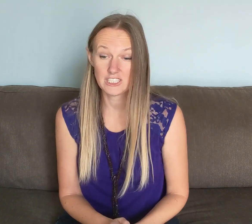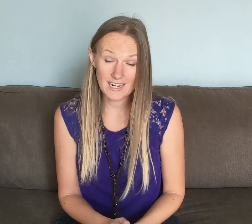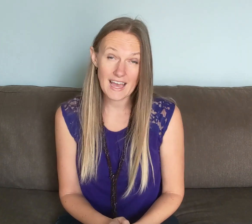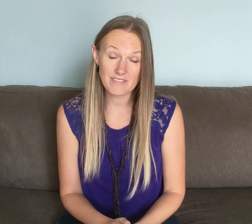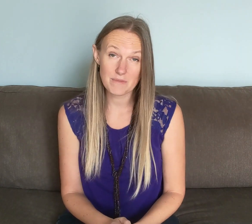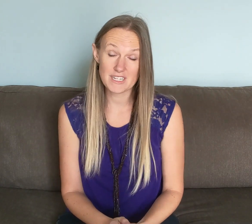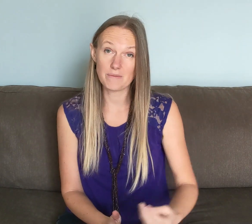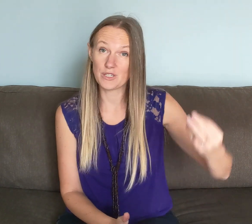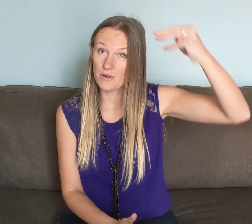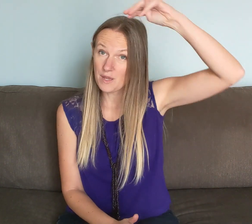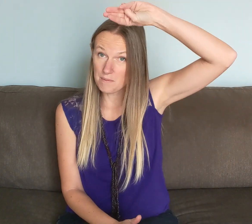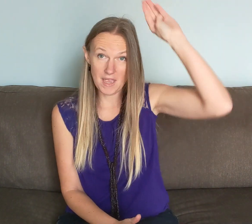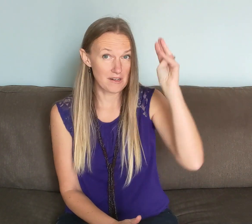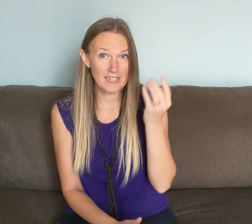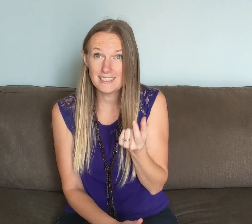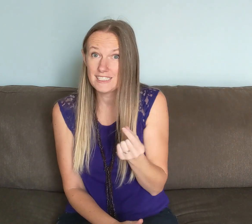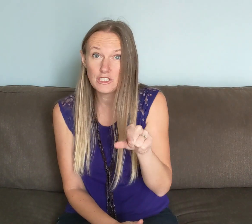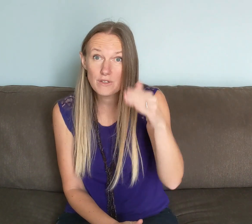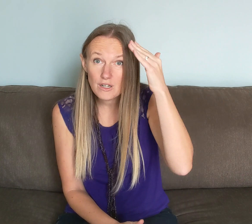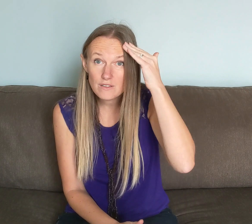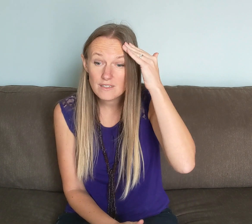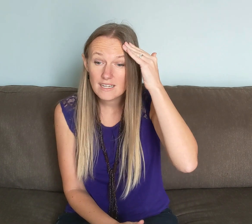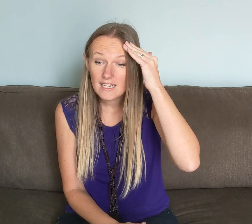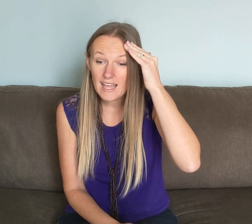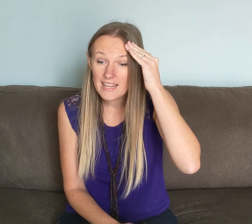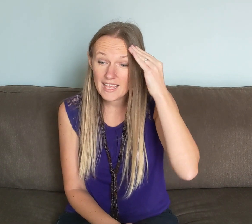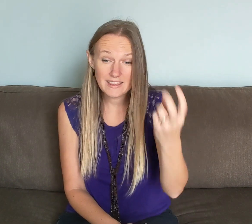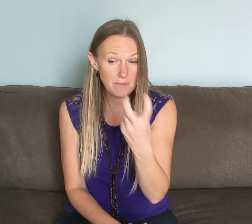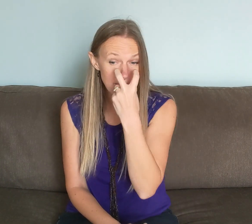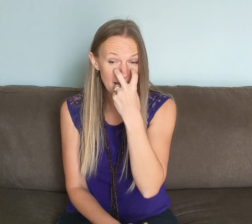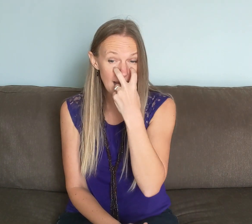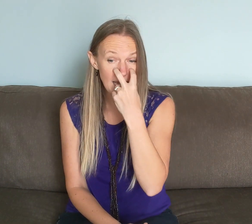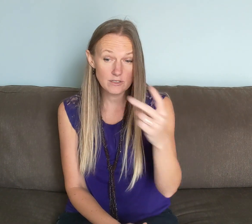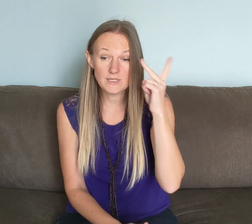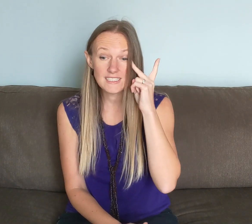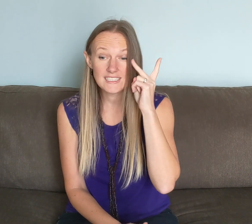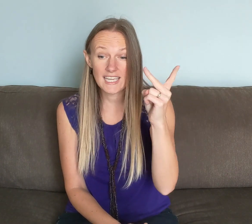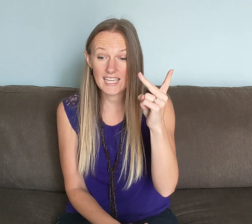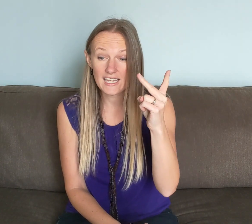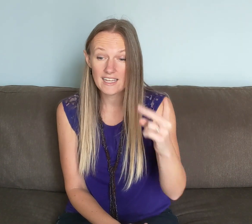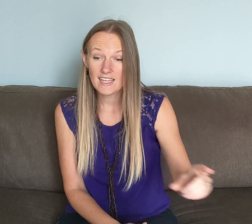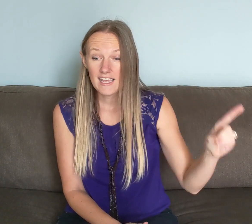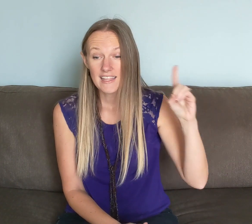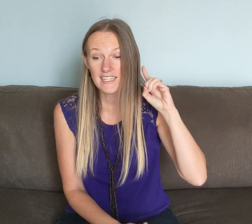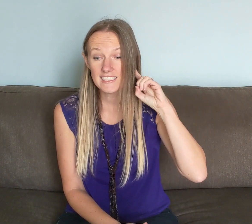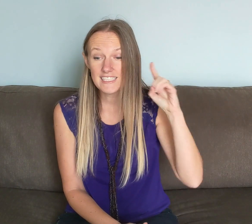try that from the top. So, Mary, did you know? And then the blind will see. The